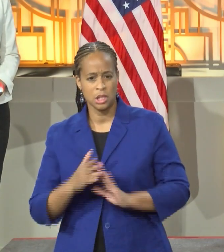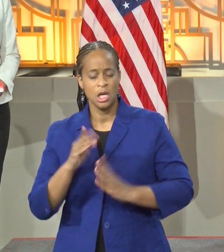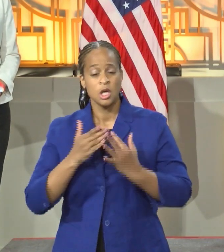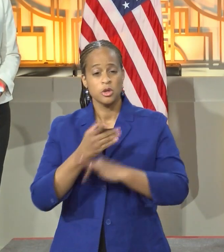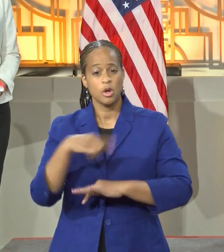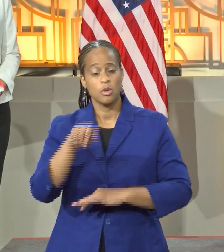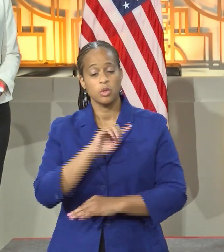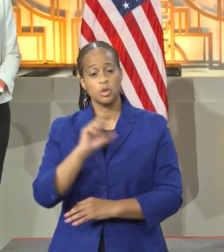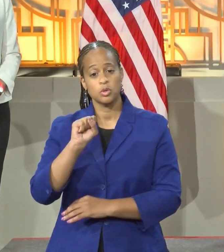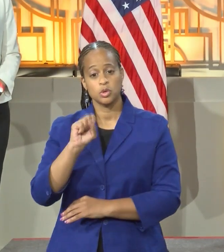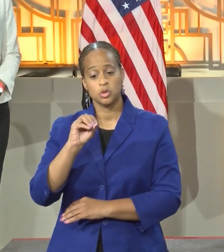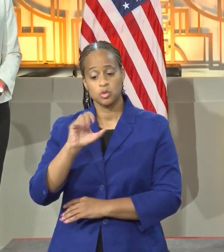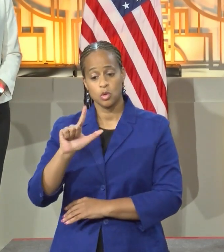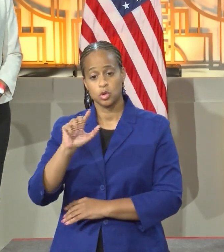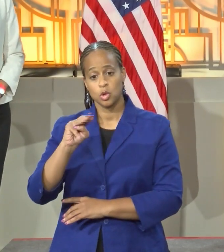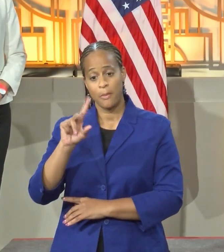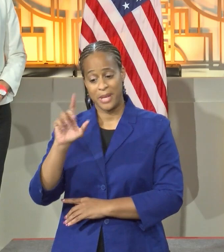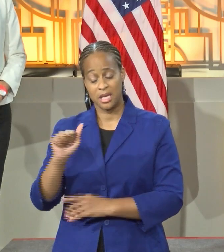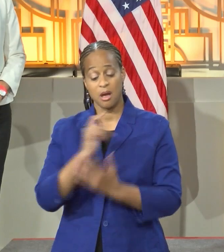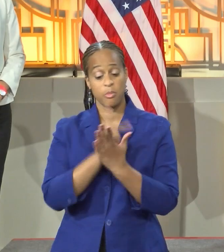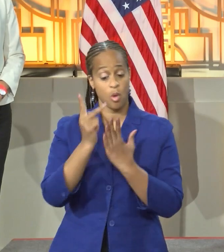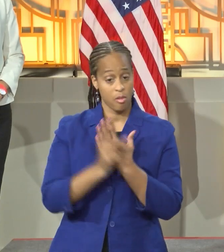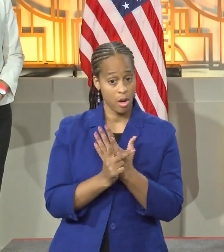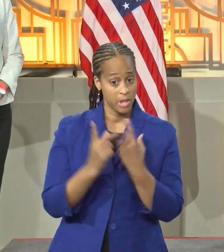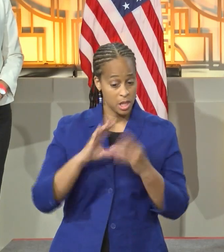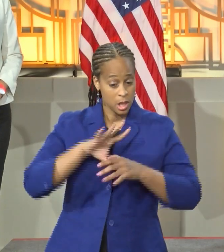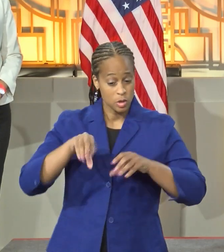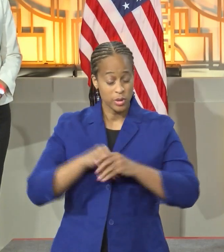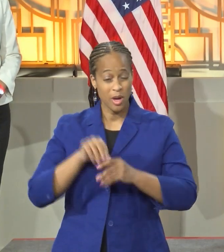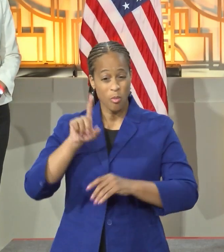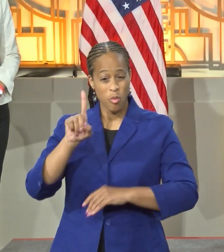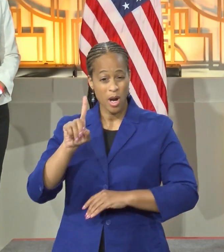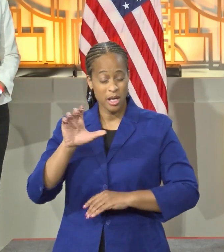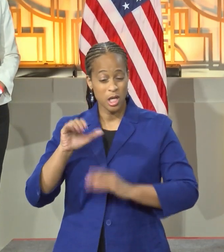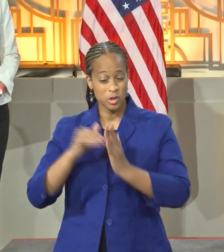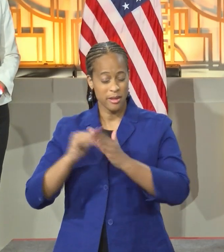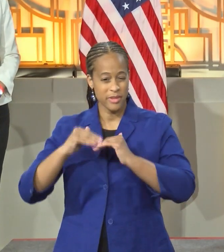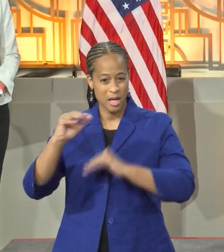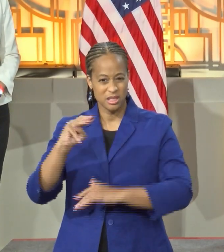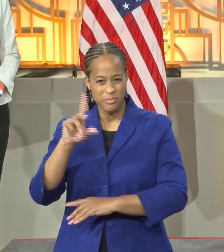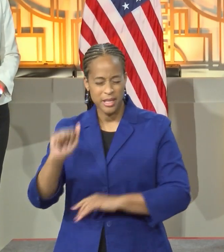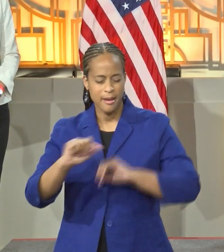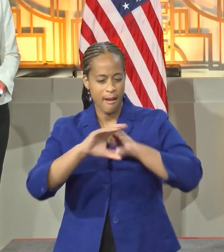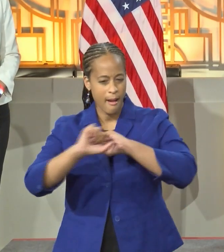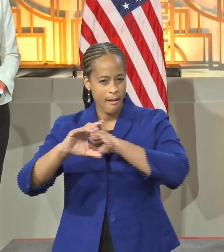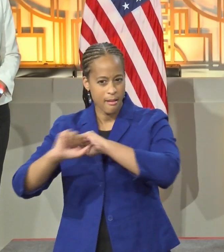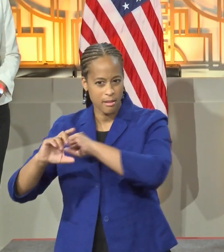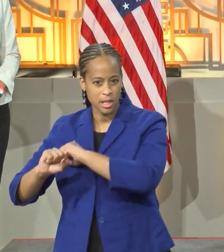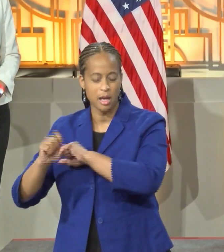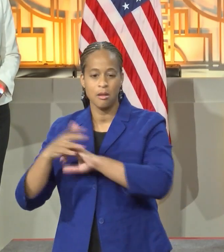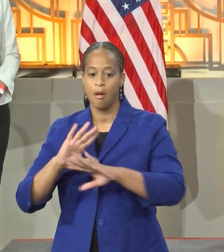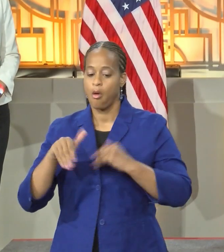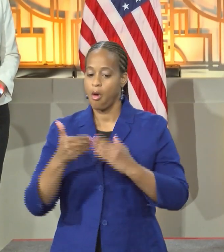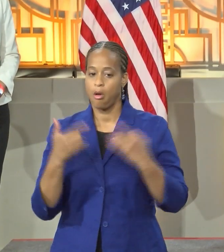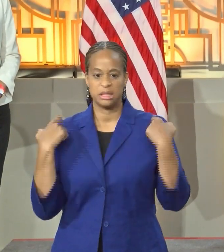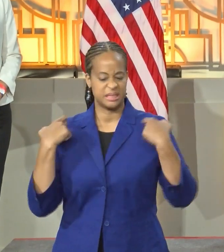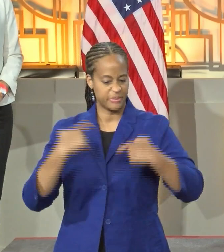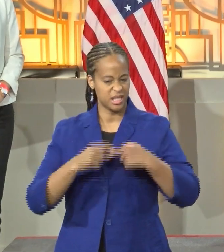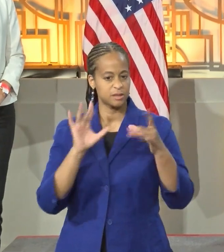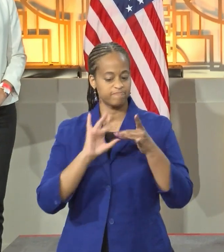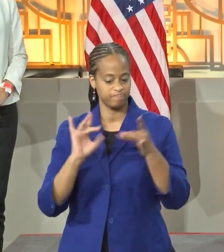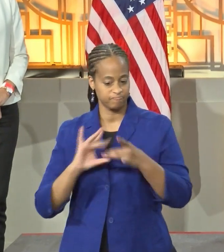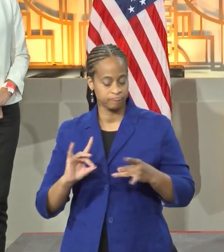a social media program that included more than 100,000 social media ads, all in Spanish.